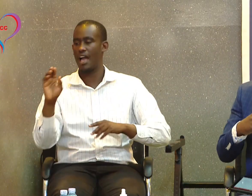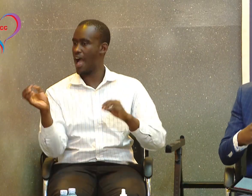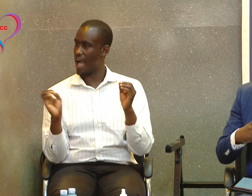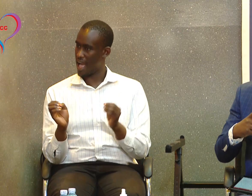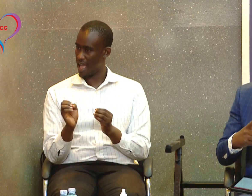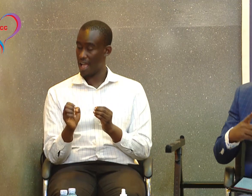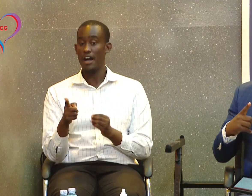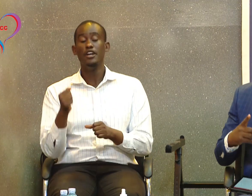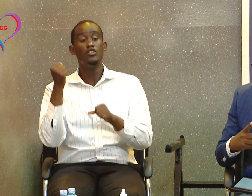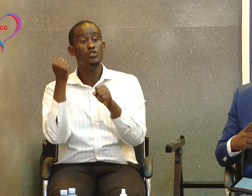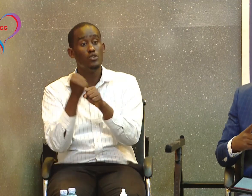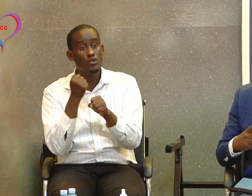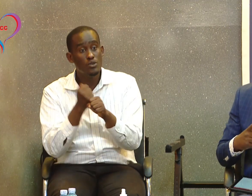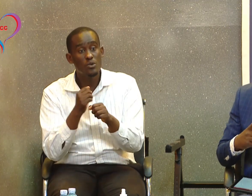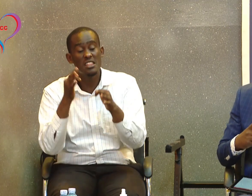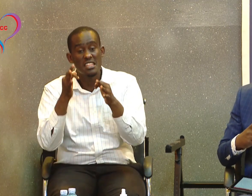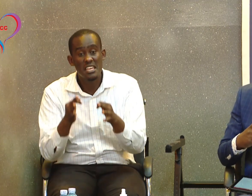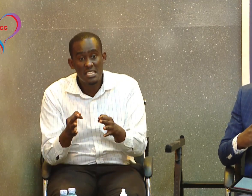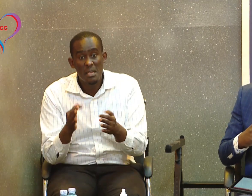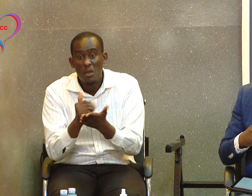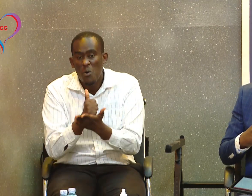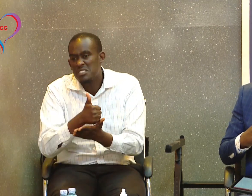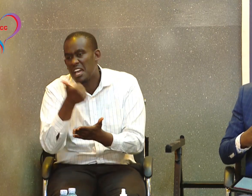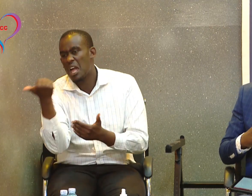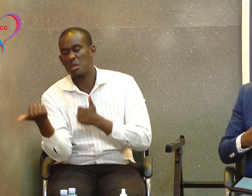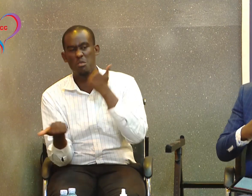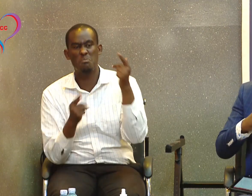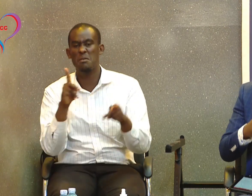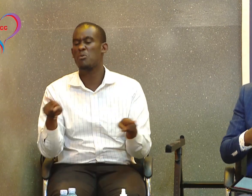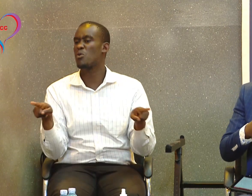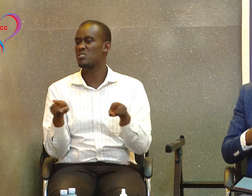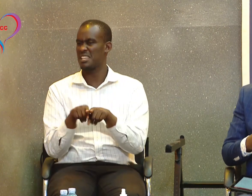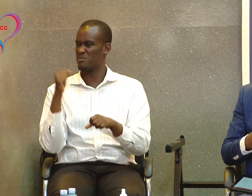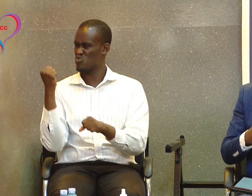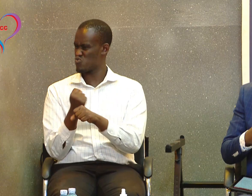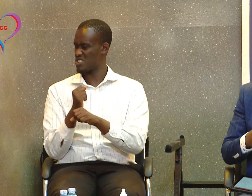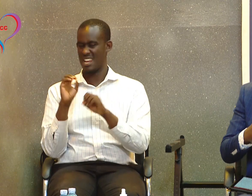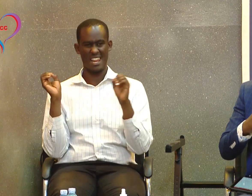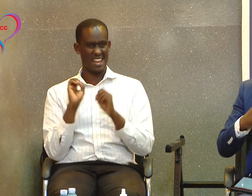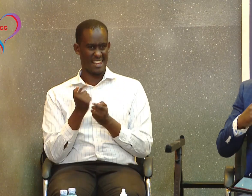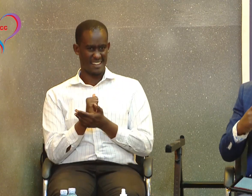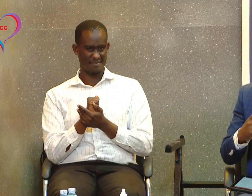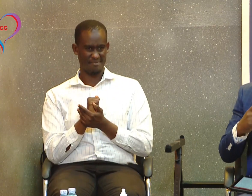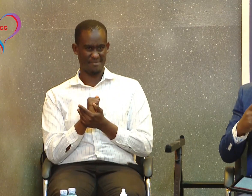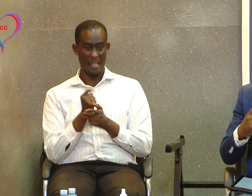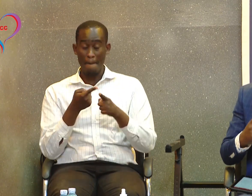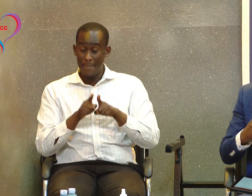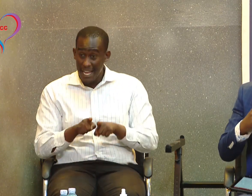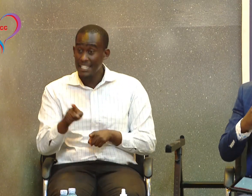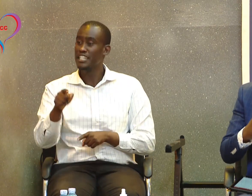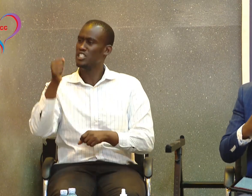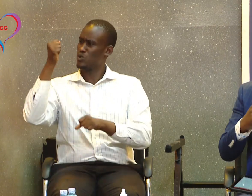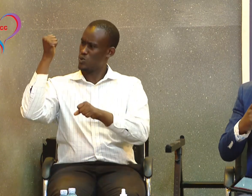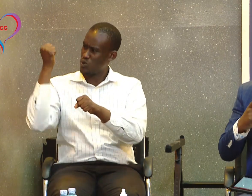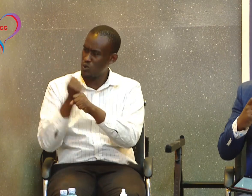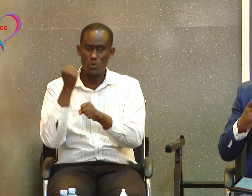because others are doing them. You're doing things because that is what defines you,